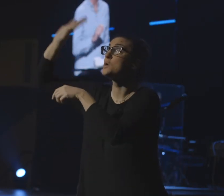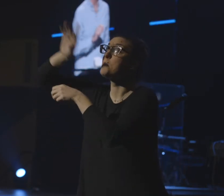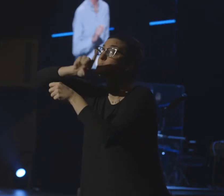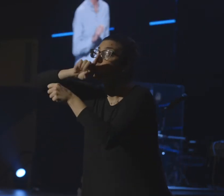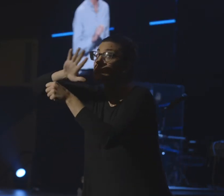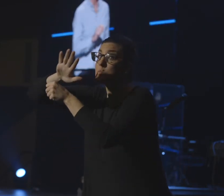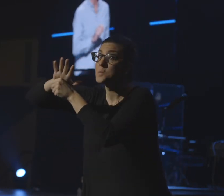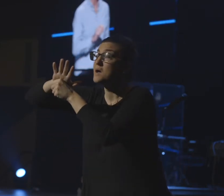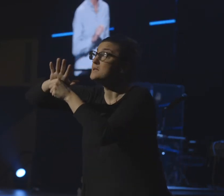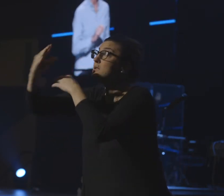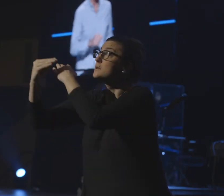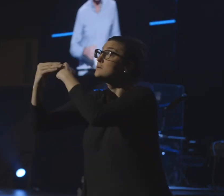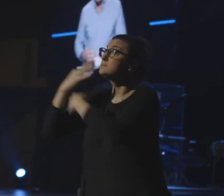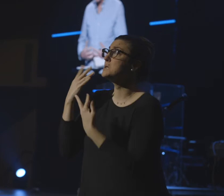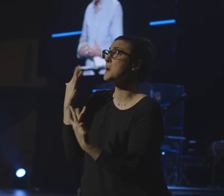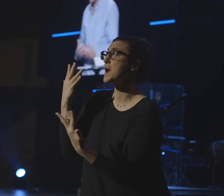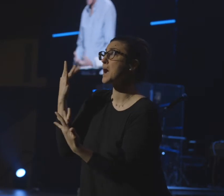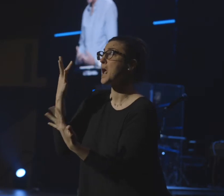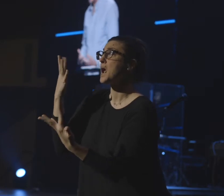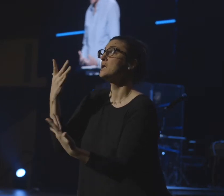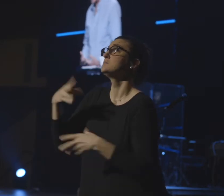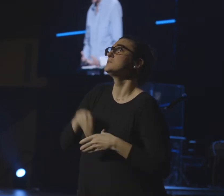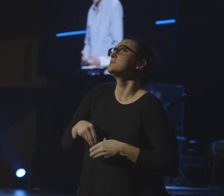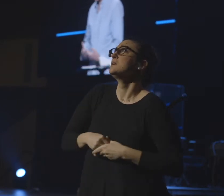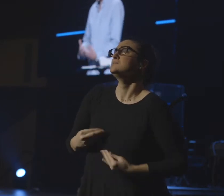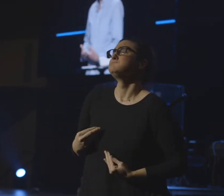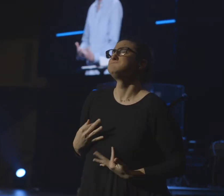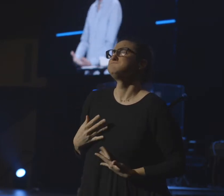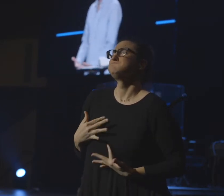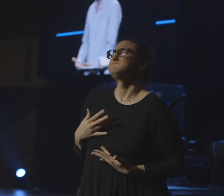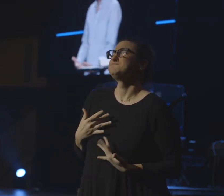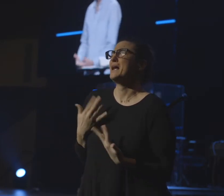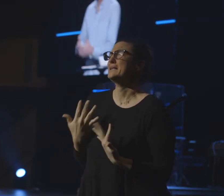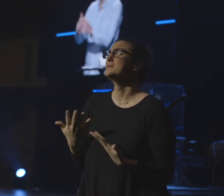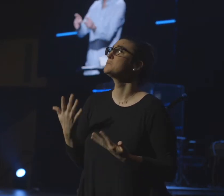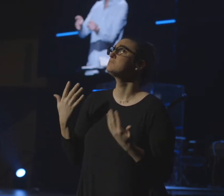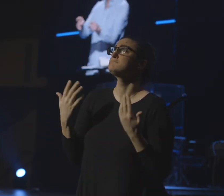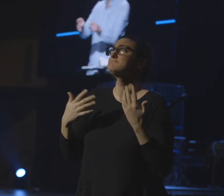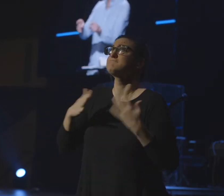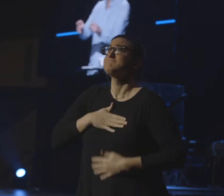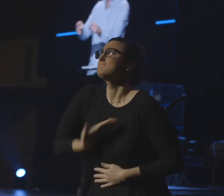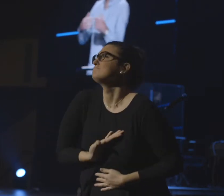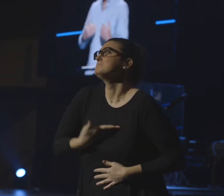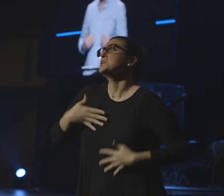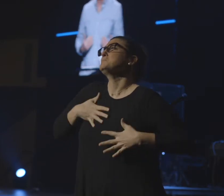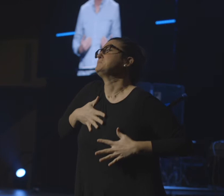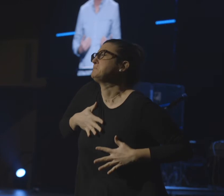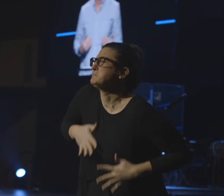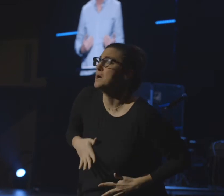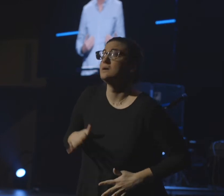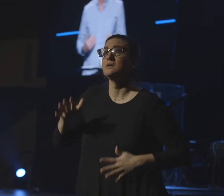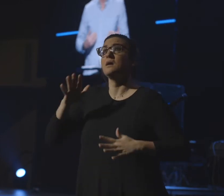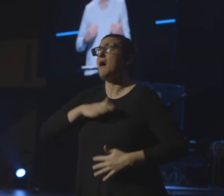produces. Okay, think about that. It's not simply the delay of the promise, right? Abraham had that delay too. You have that delay. I have